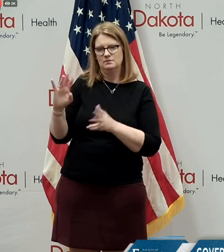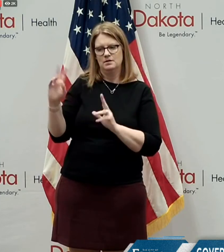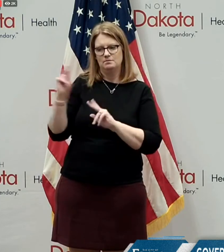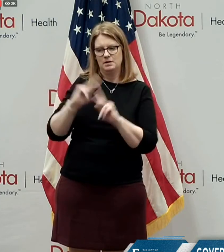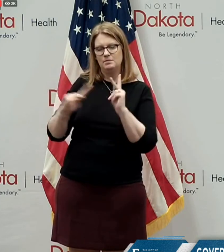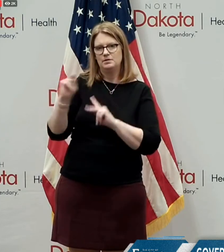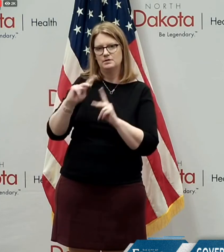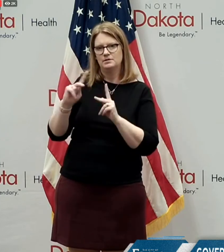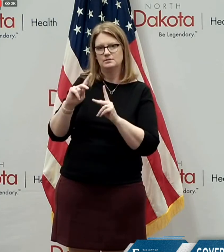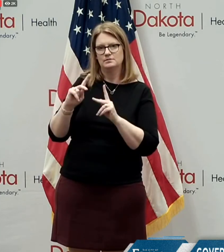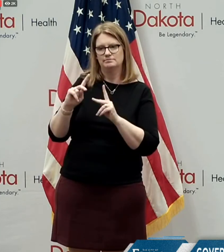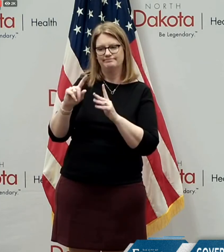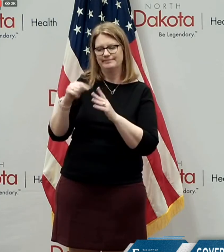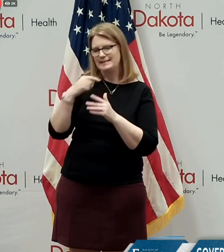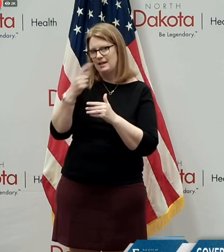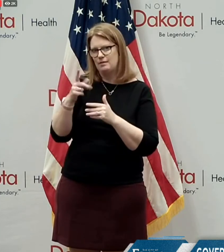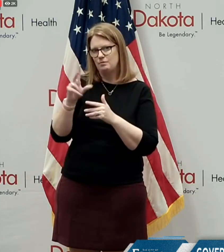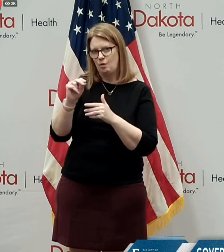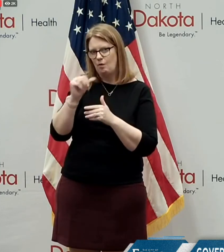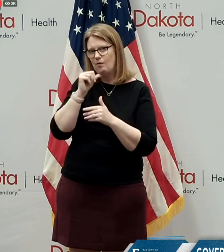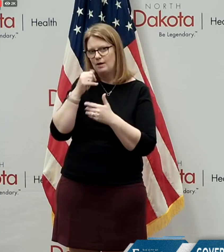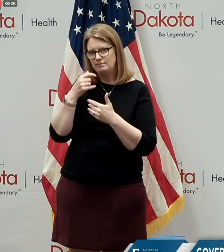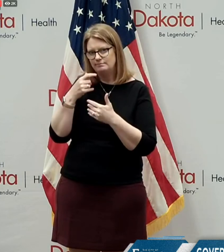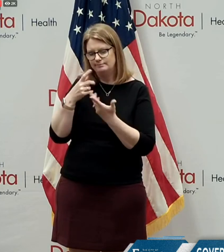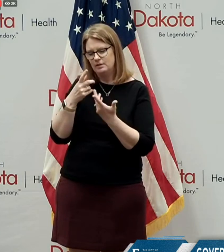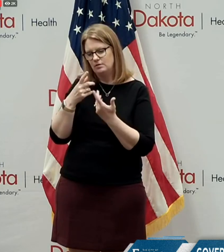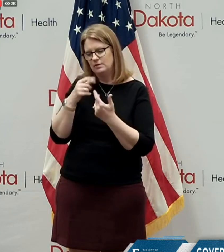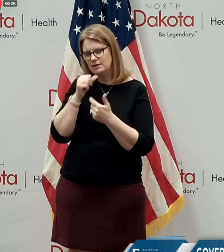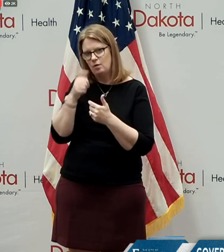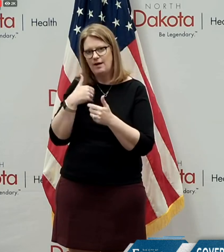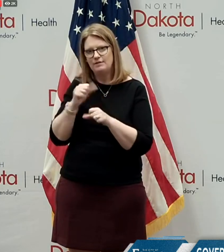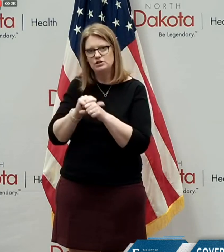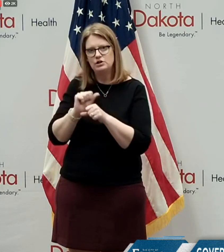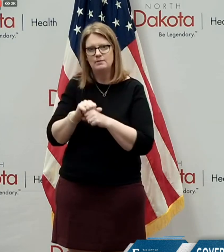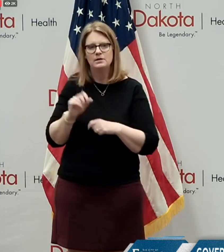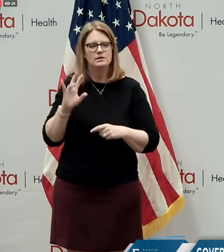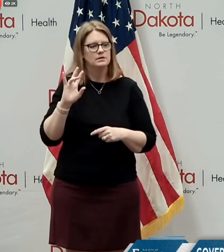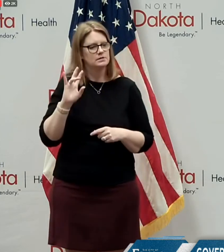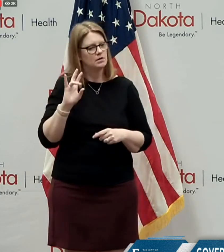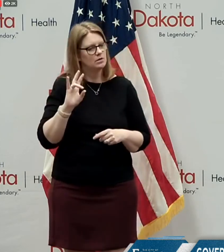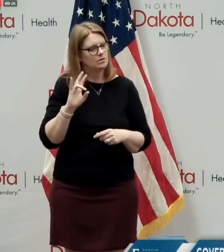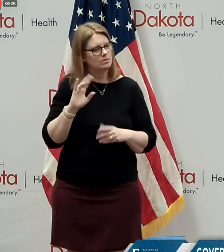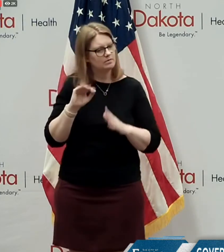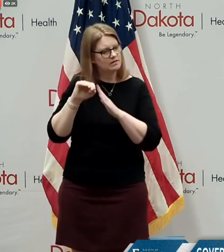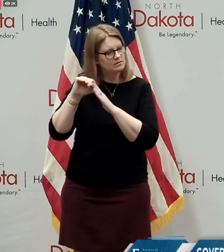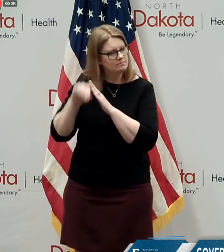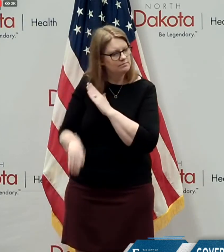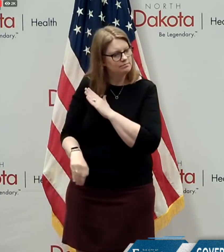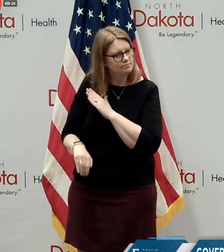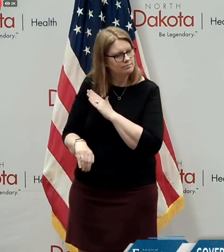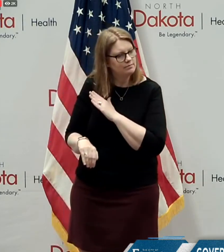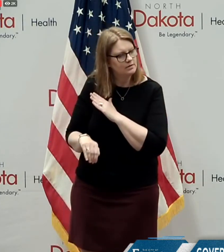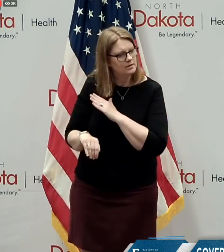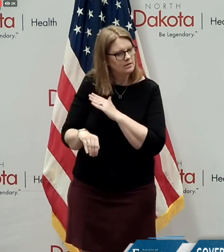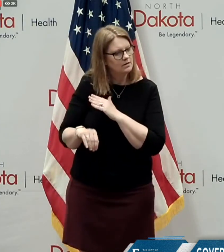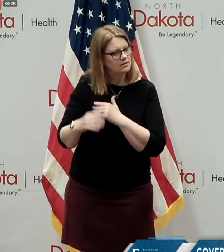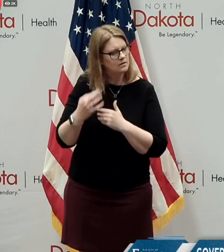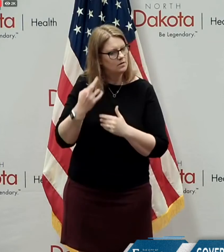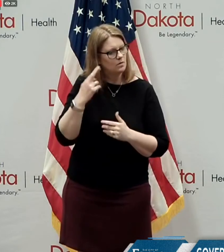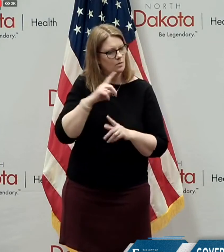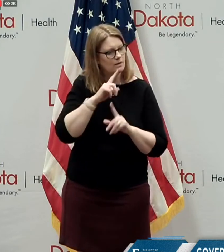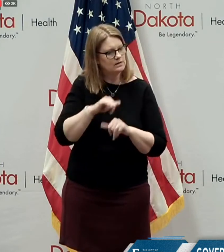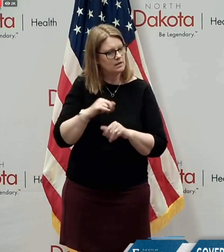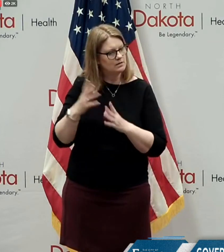certifications from the peak week, which was May 3rd. It's a 14.7% decline. This decline is in large part the result